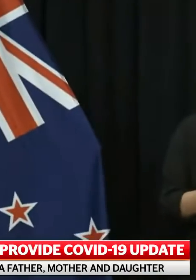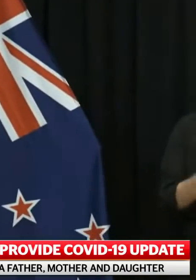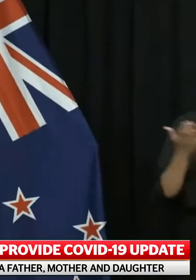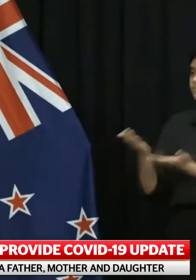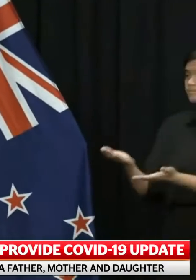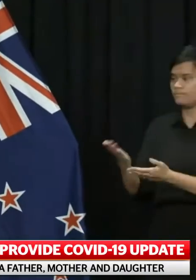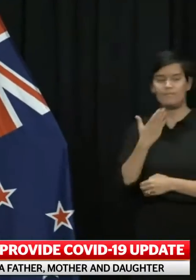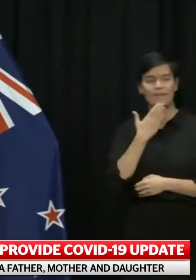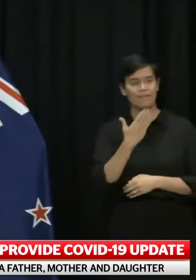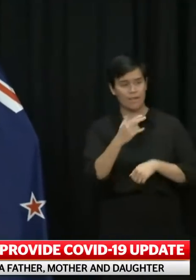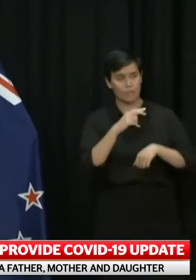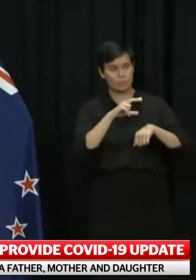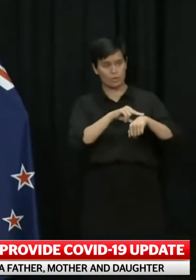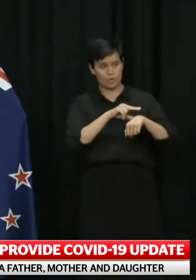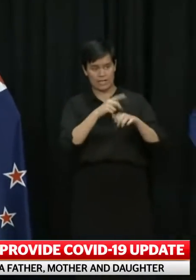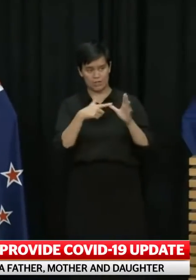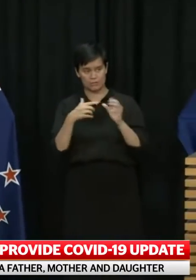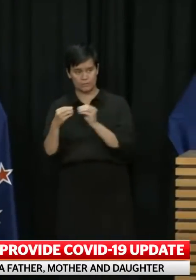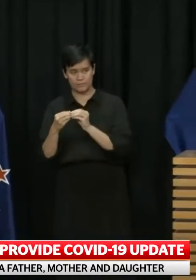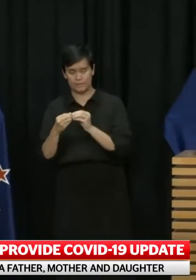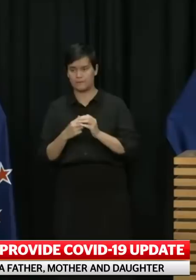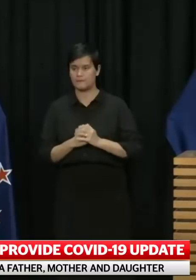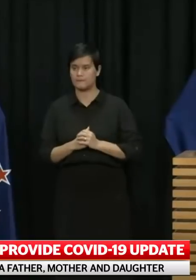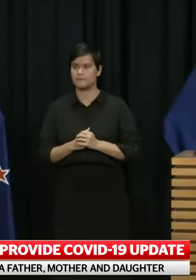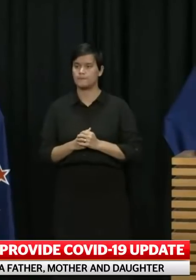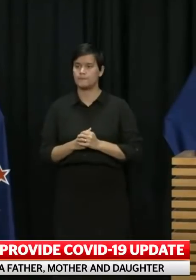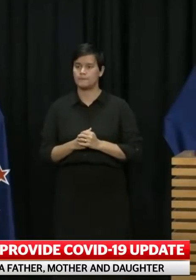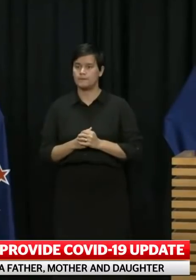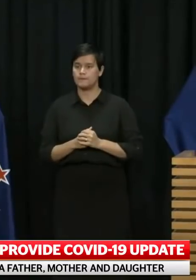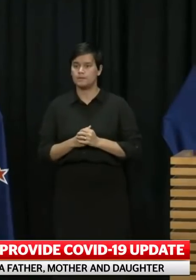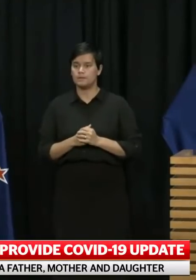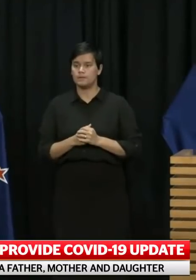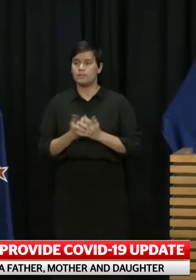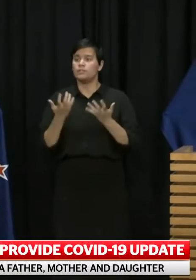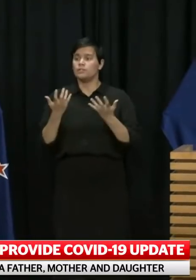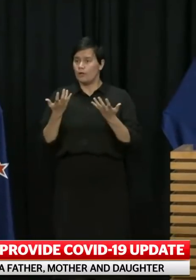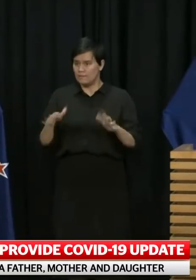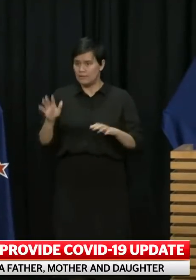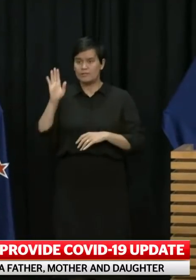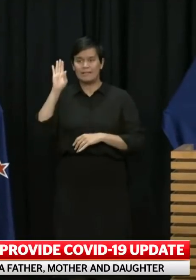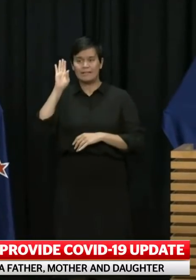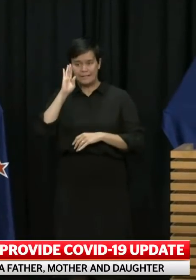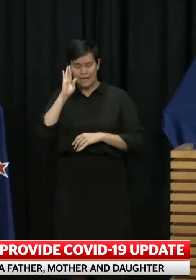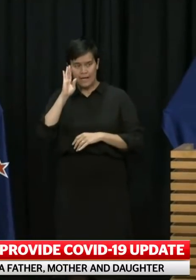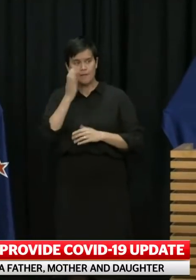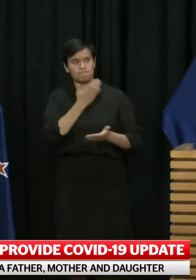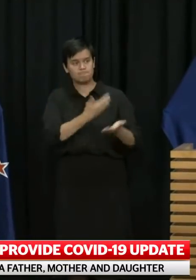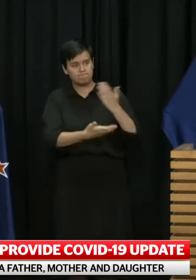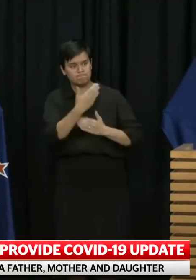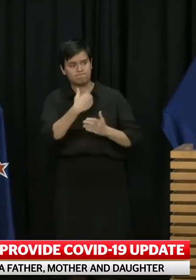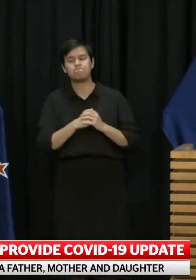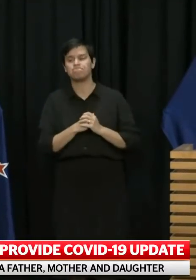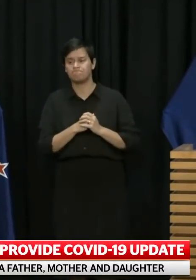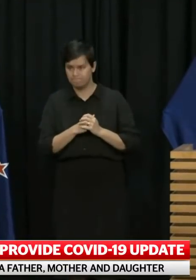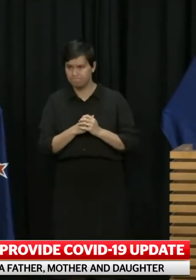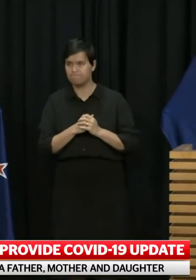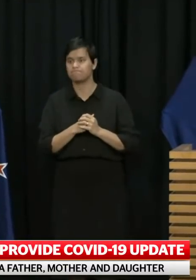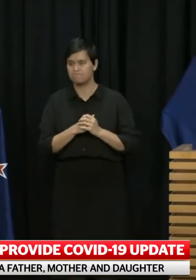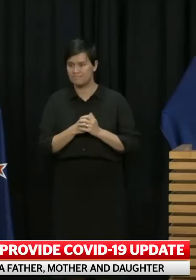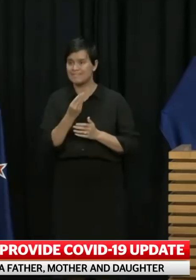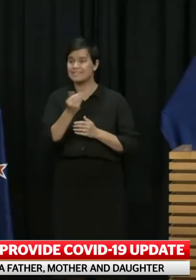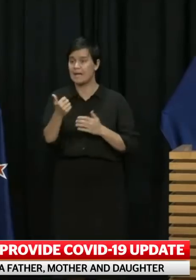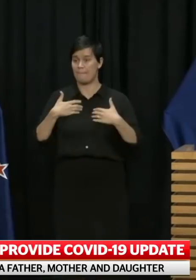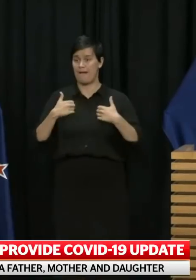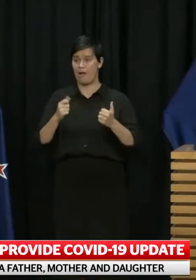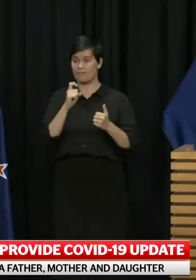heard from Dr. Bloomfield, these new cases pose questions our public health staff are